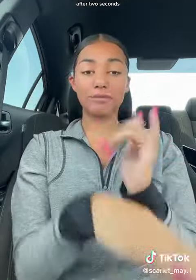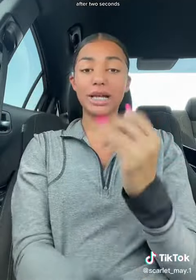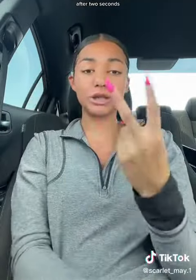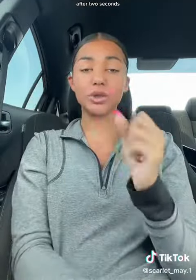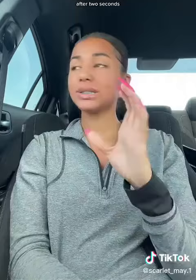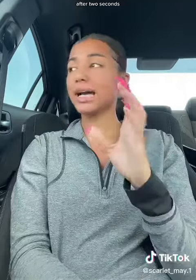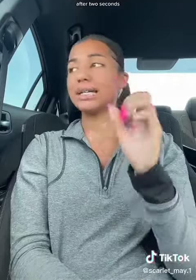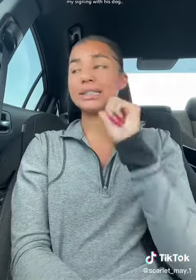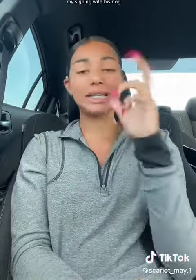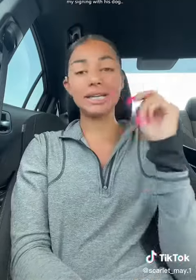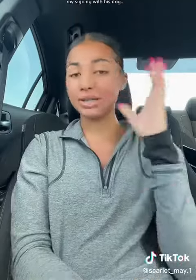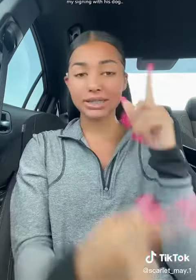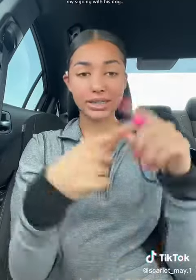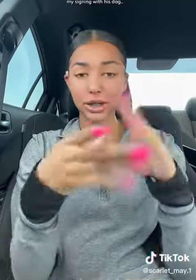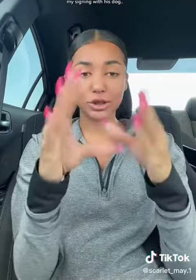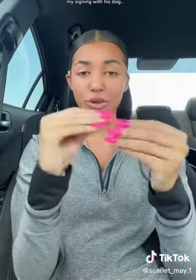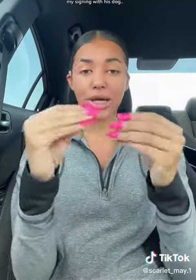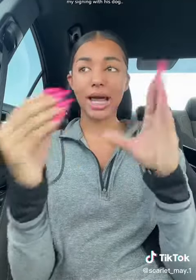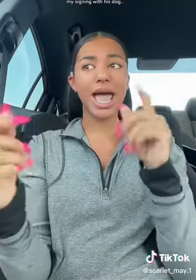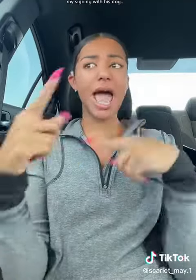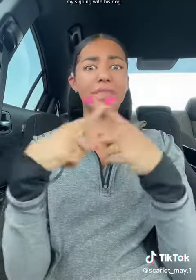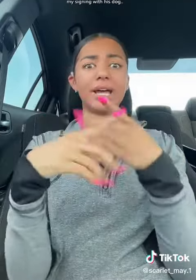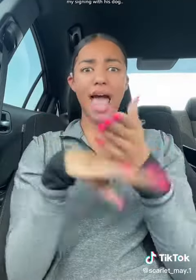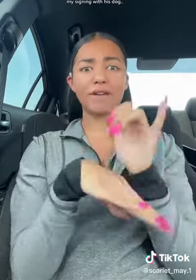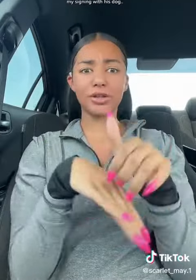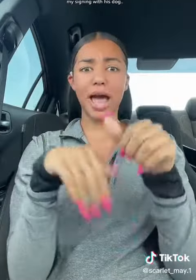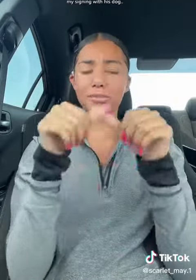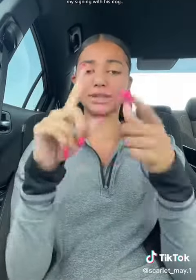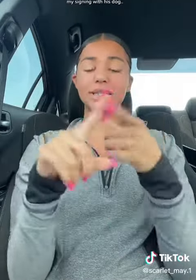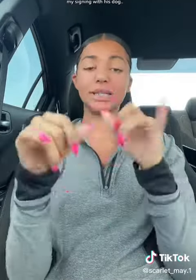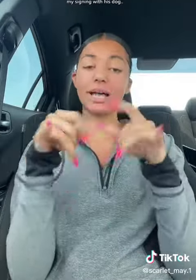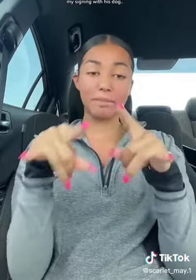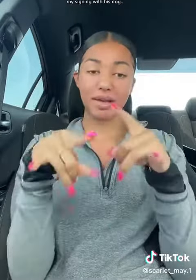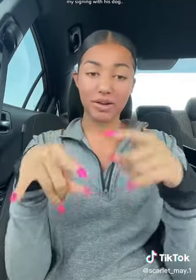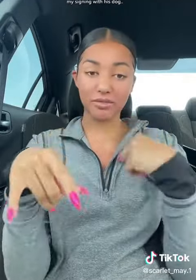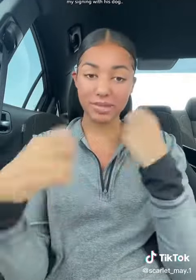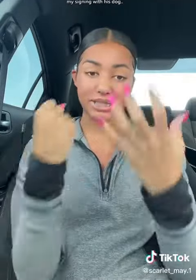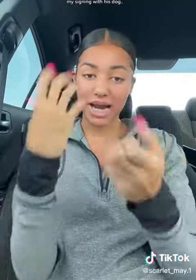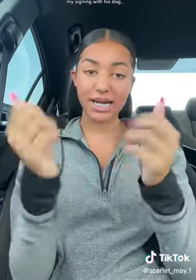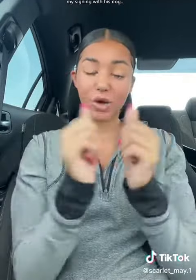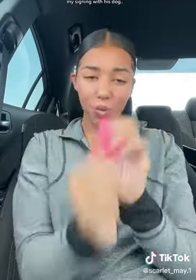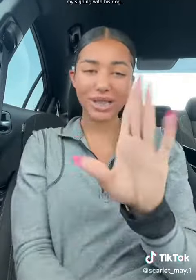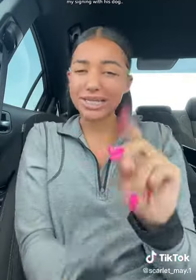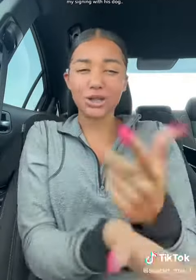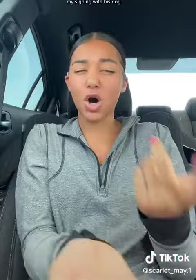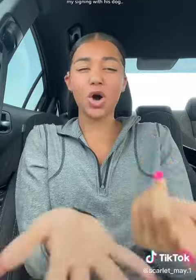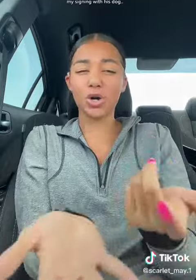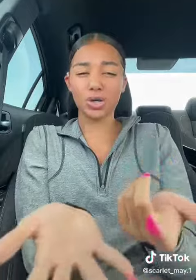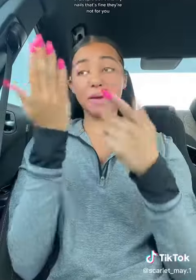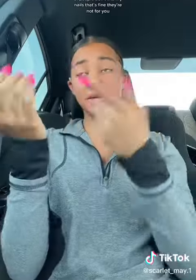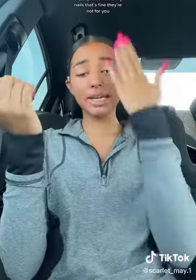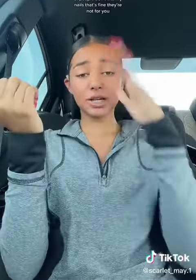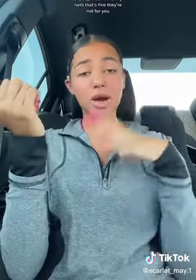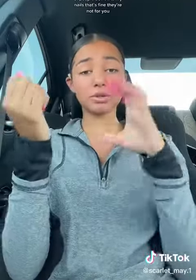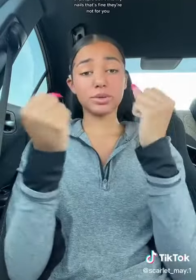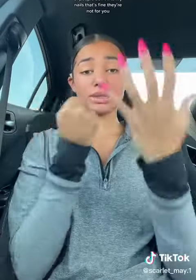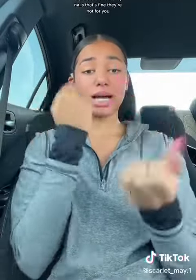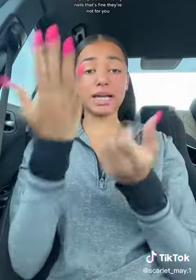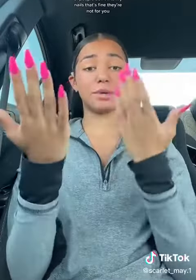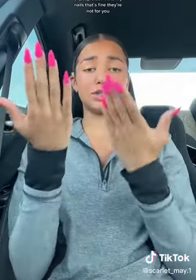like, 2 seconds, didn't even listen to the story, and then after that, proceeded to, like, make fun of me signing with his dog. Maybe he didn't know I was doing sign language, maybe